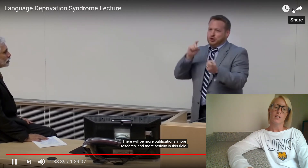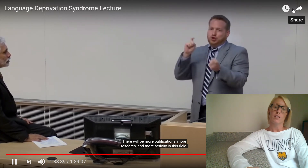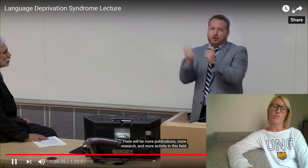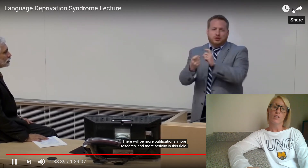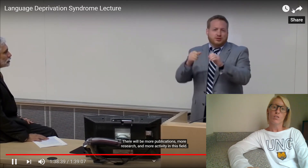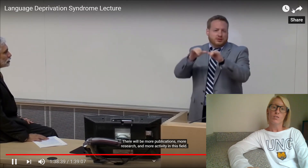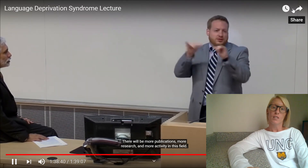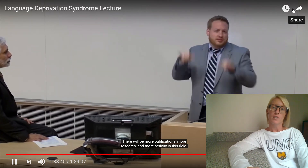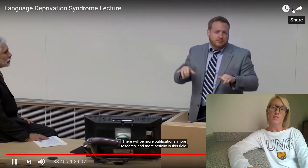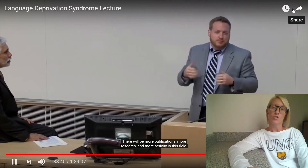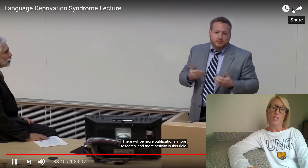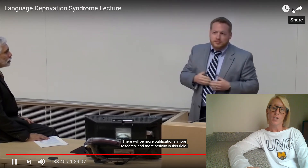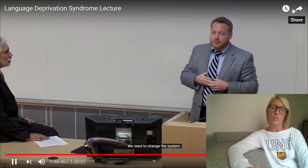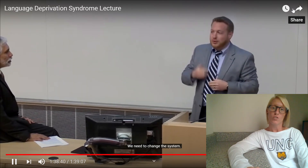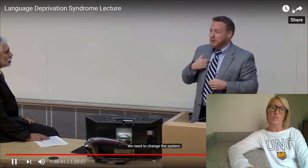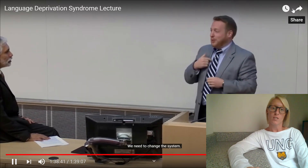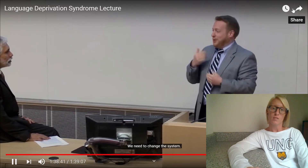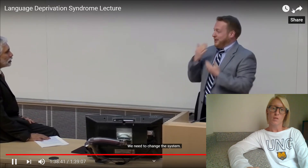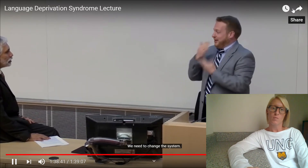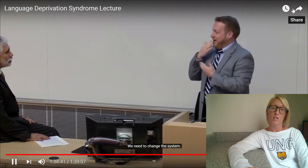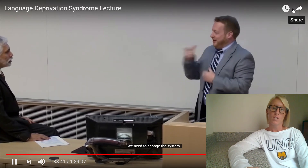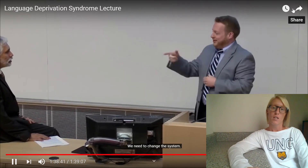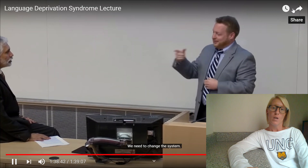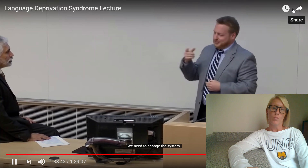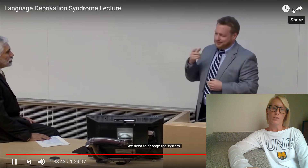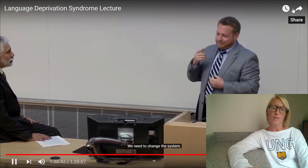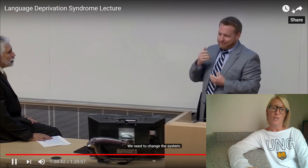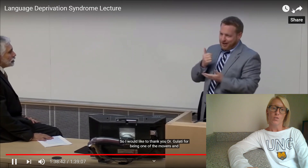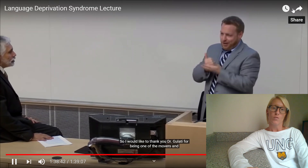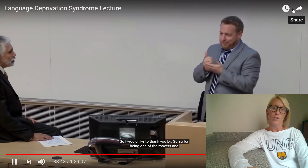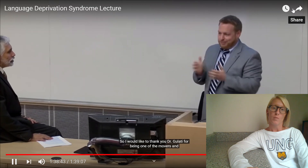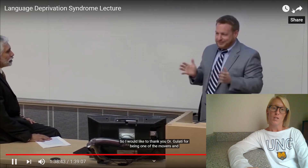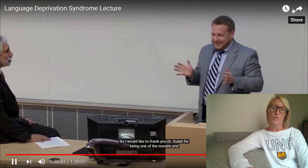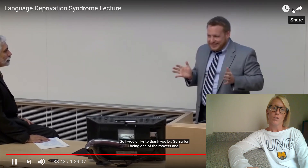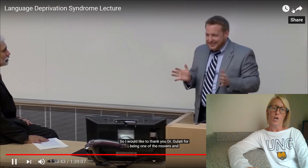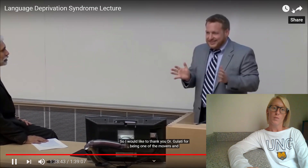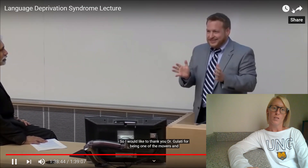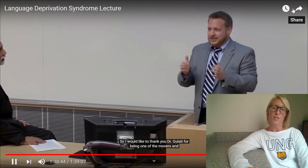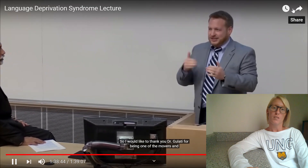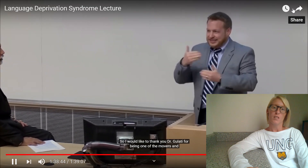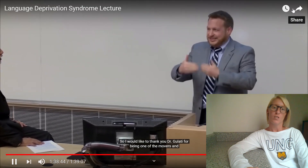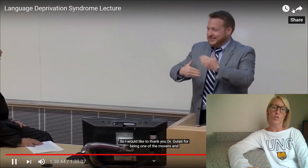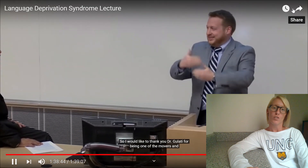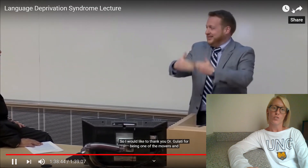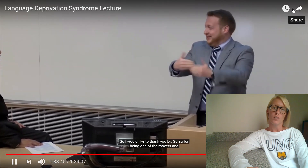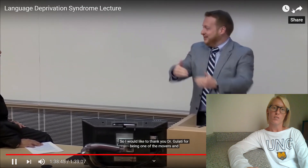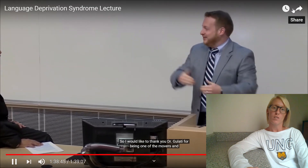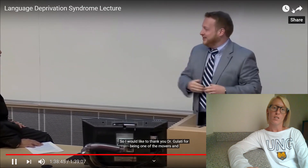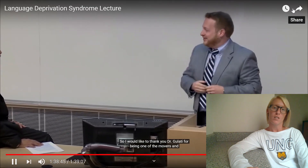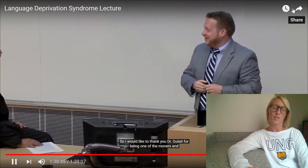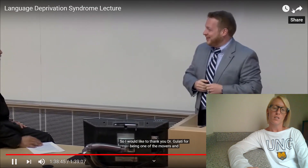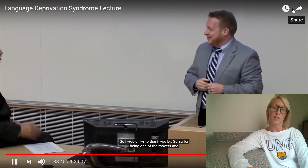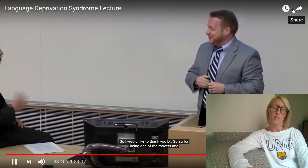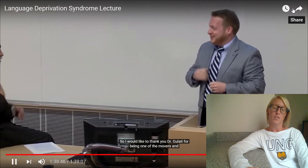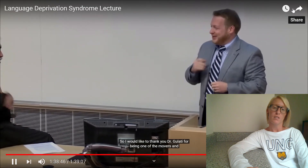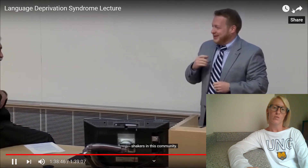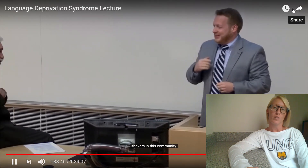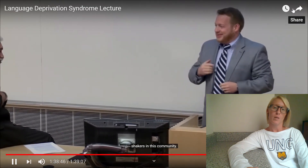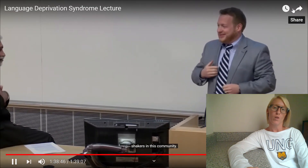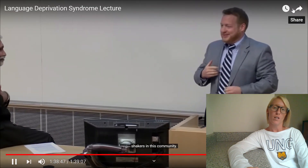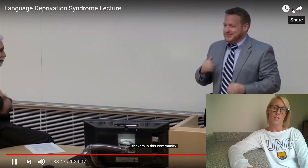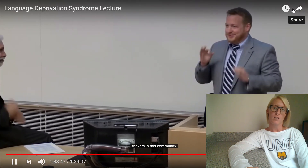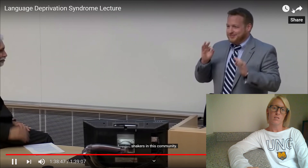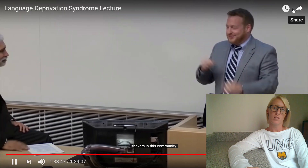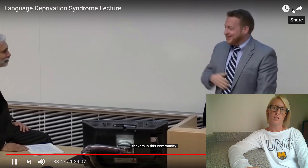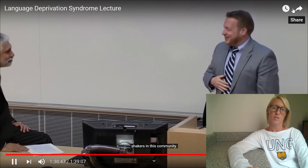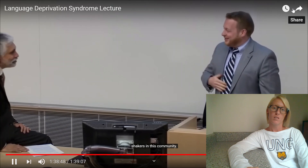more activity in this field. We need to change the system. So I'd like to thank you, Dr. Galati, for being one of the movers and